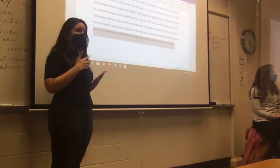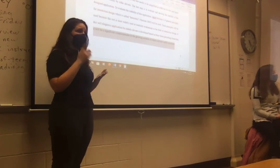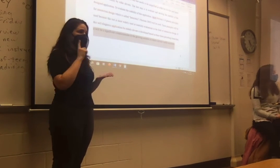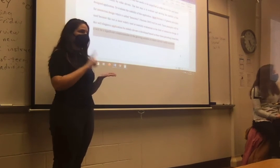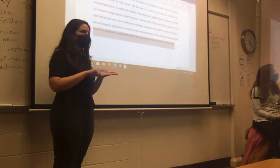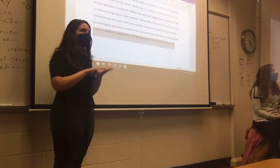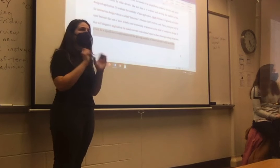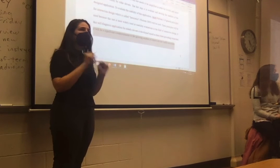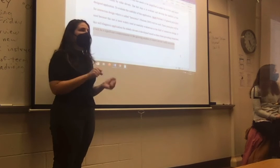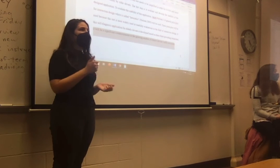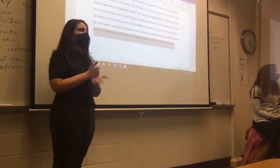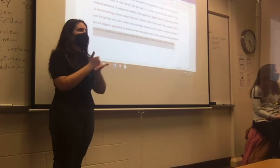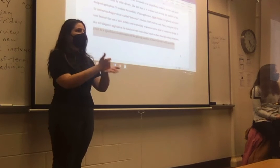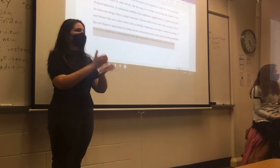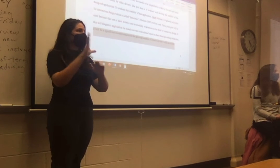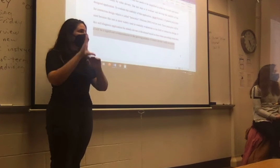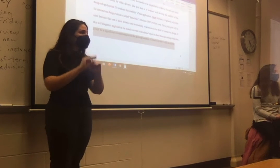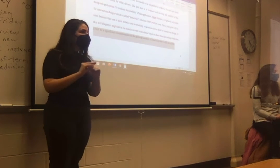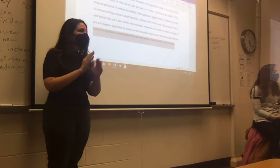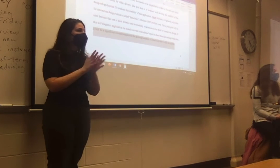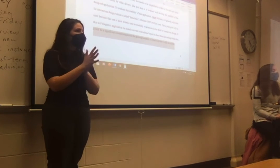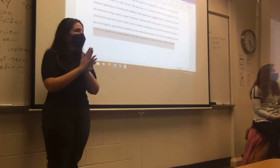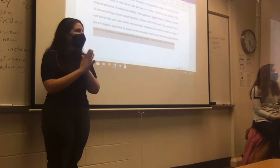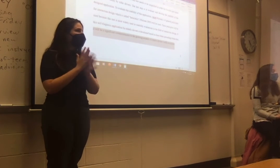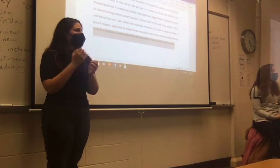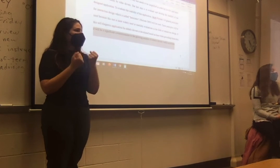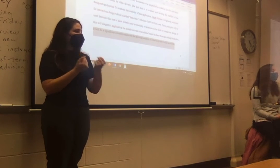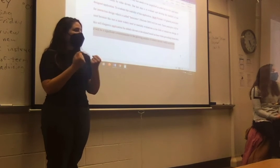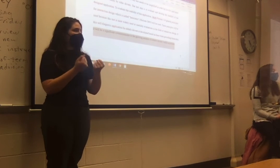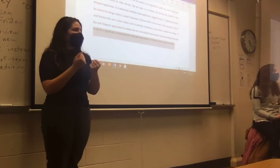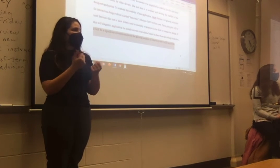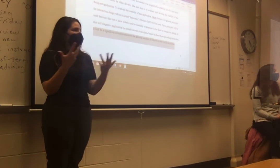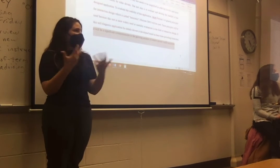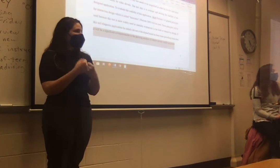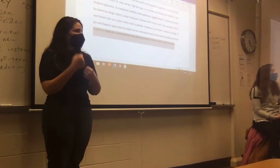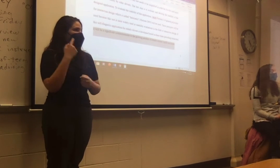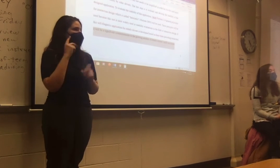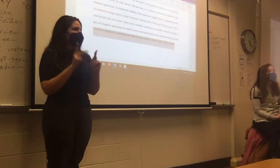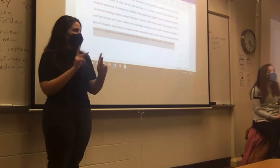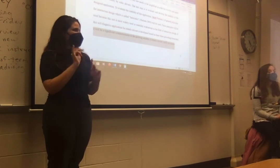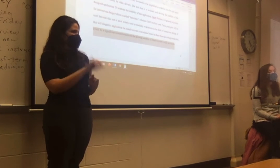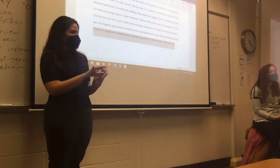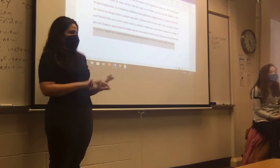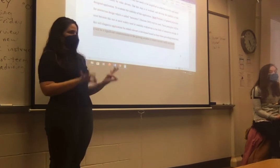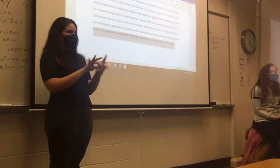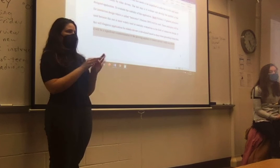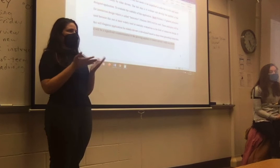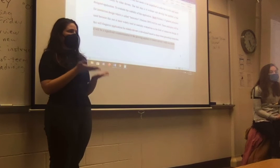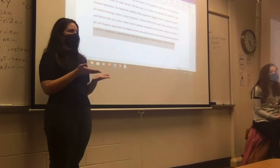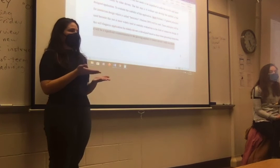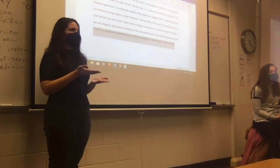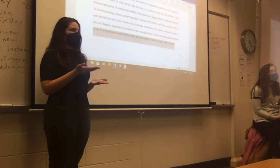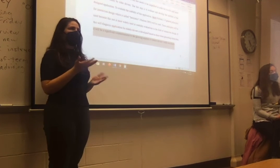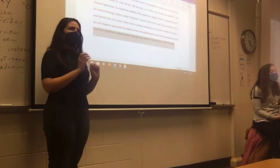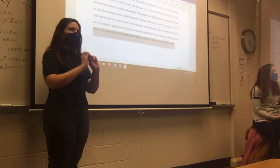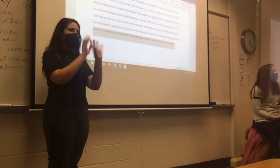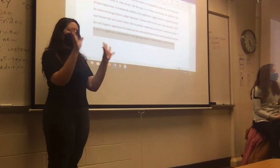accidents for elderly people. So that's definitely the value, right? Obviously, fewer traffic accidents are a good